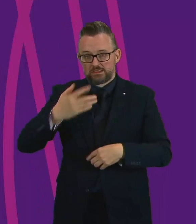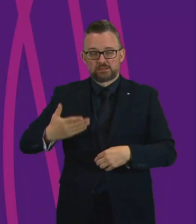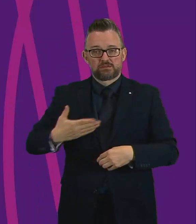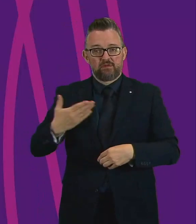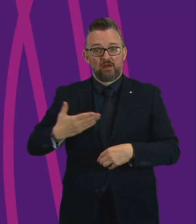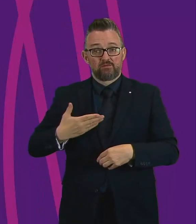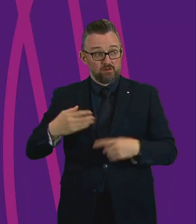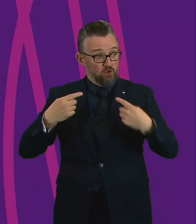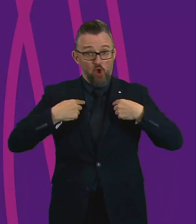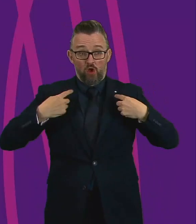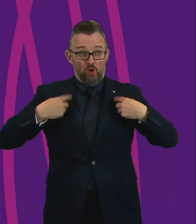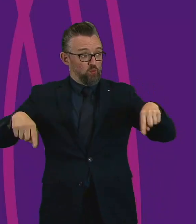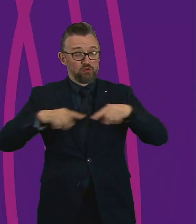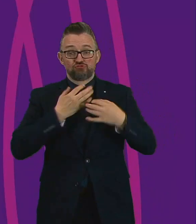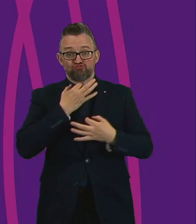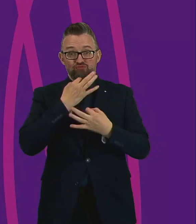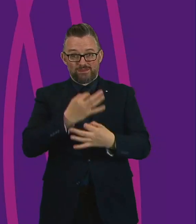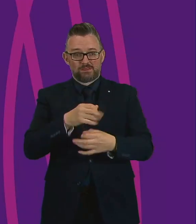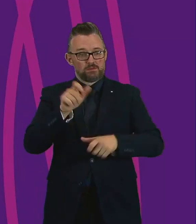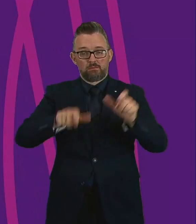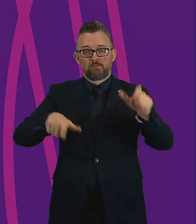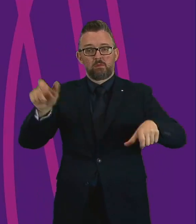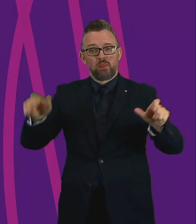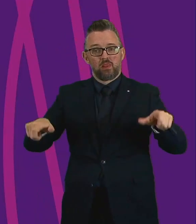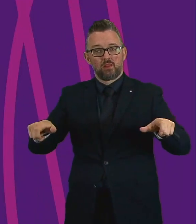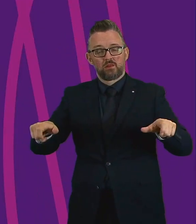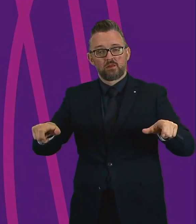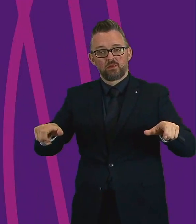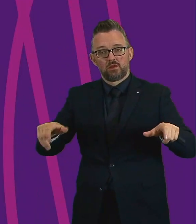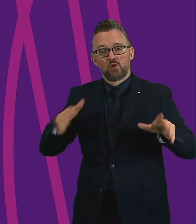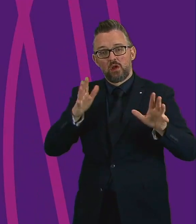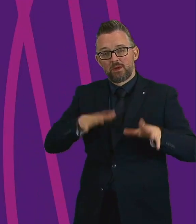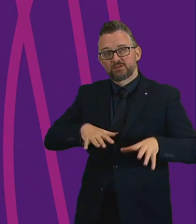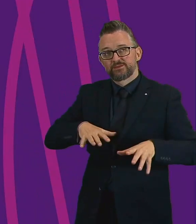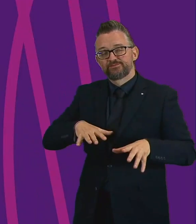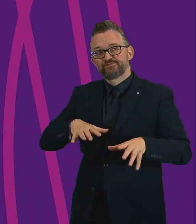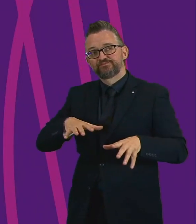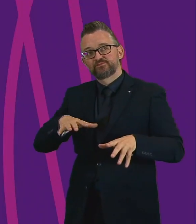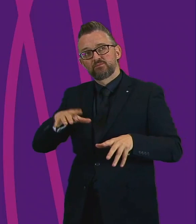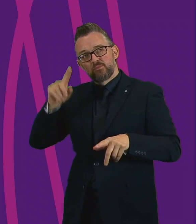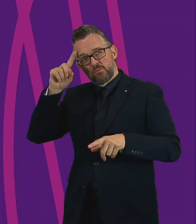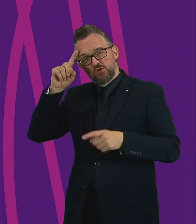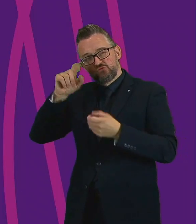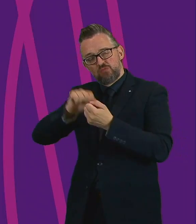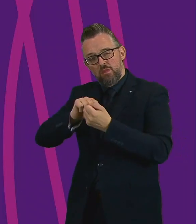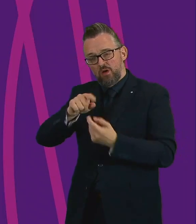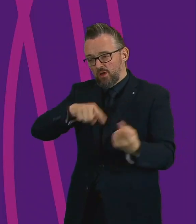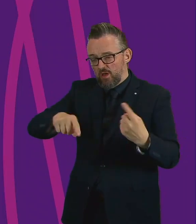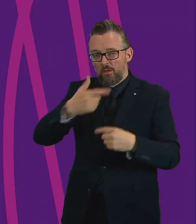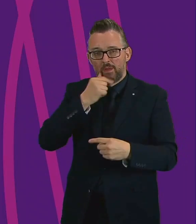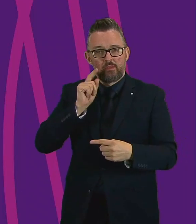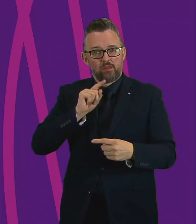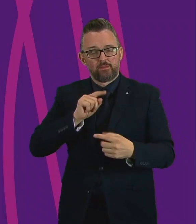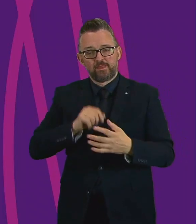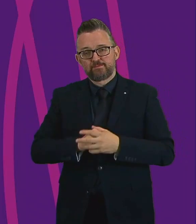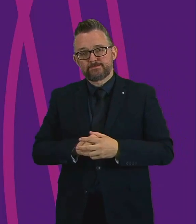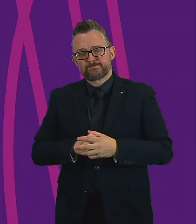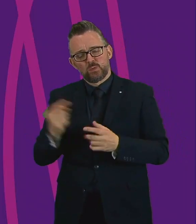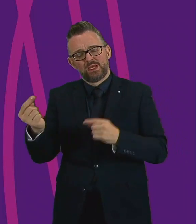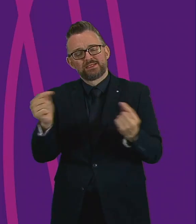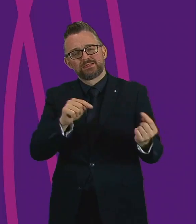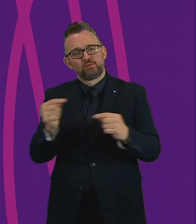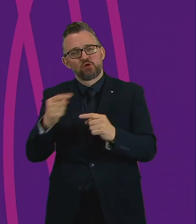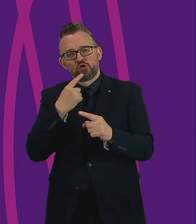them here, and we must do that while we frame the way forward. Much of the debate was about the